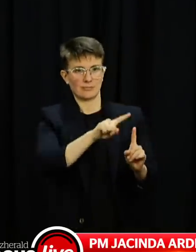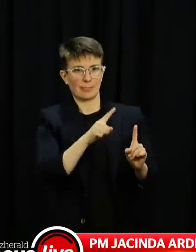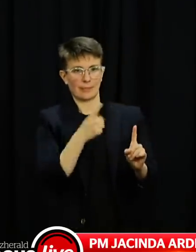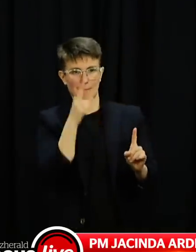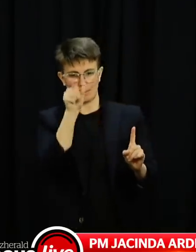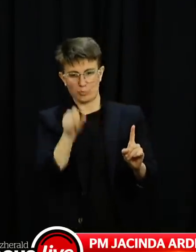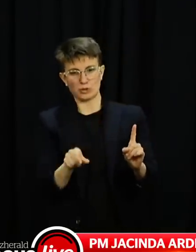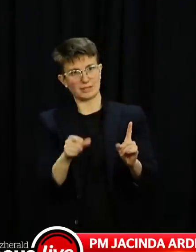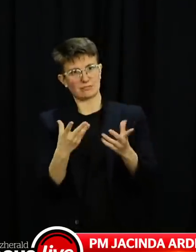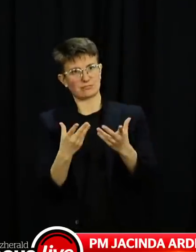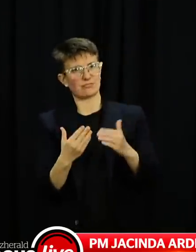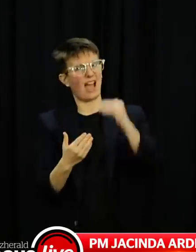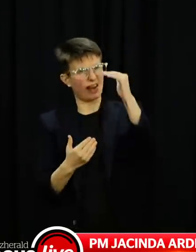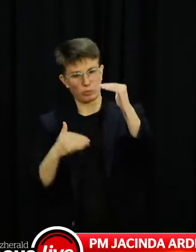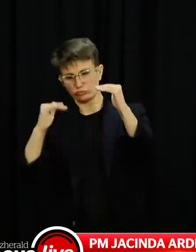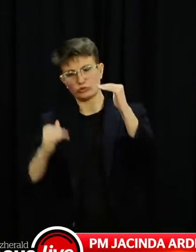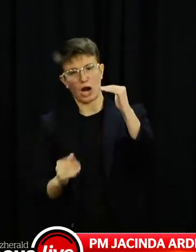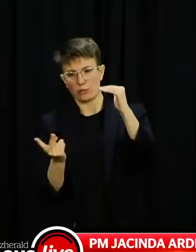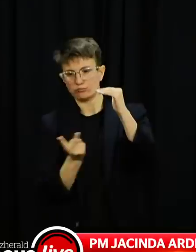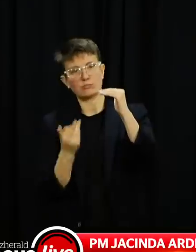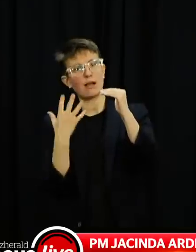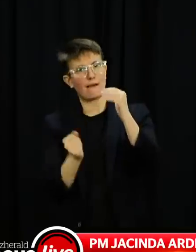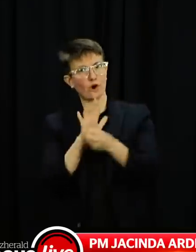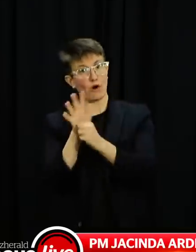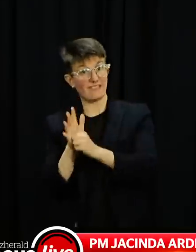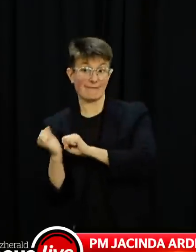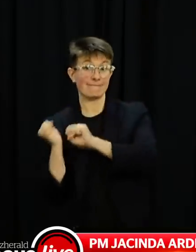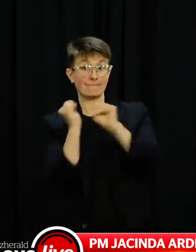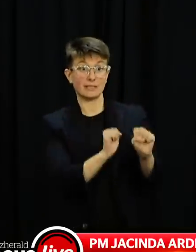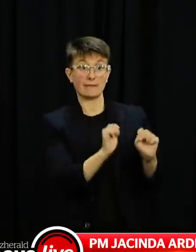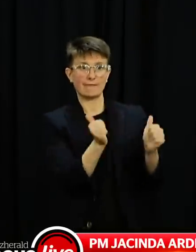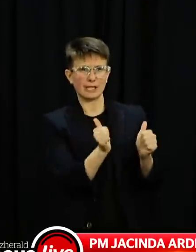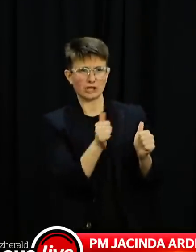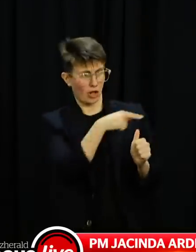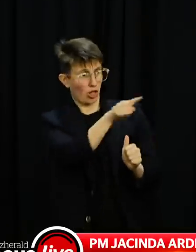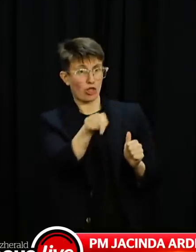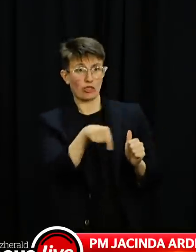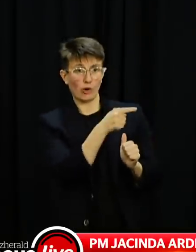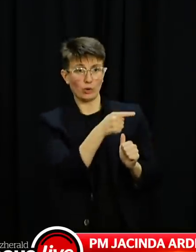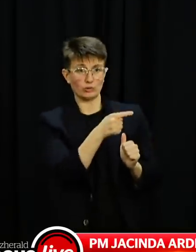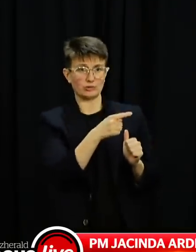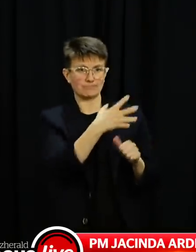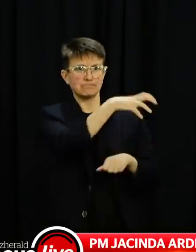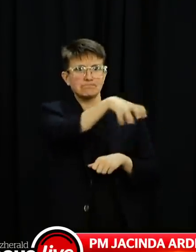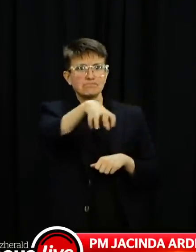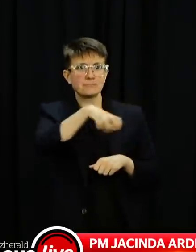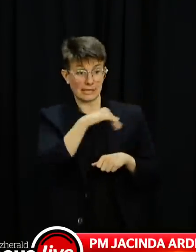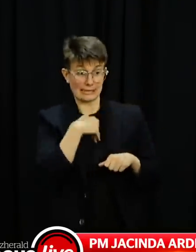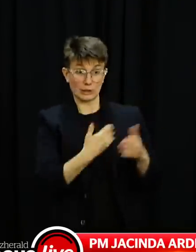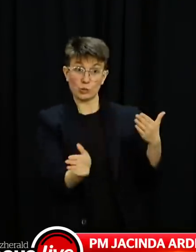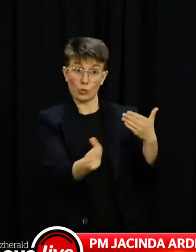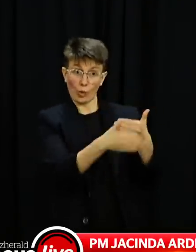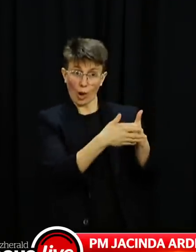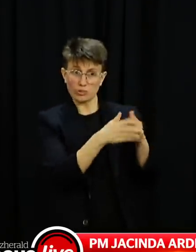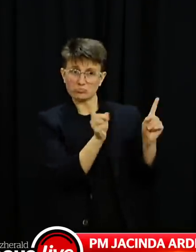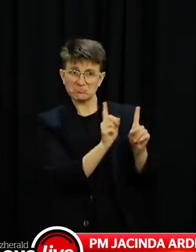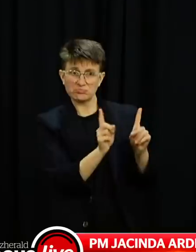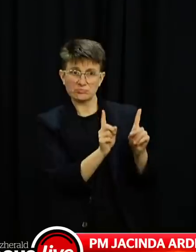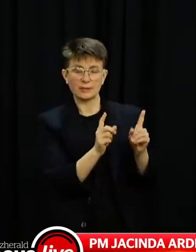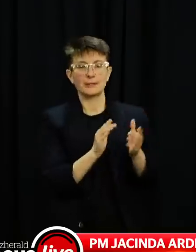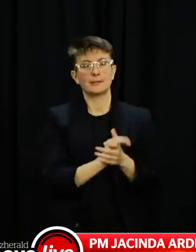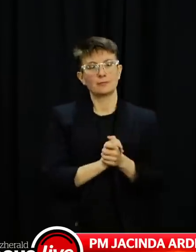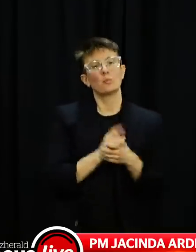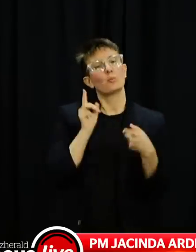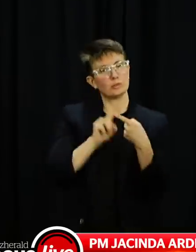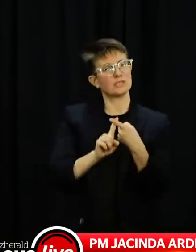close? Not at this stage. We don't have enough information on that, so that information will be being sought at the moment, and we'll be